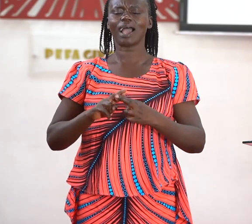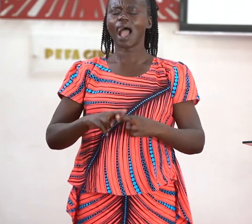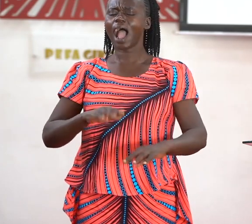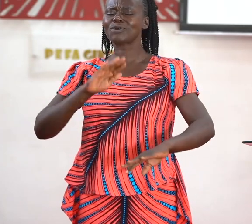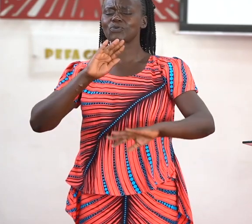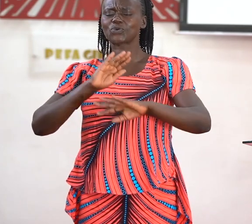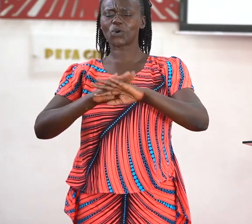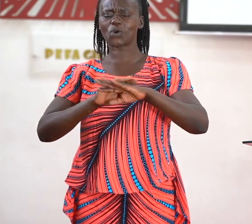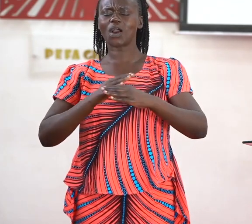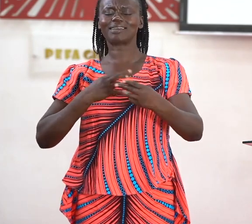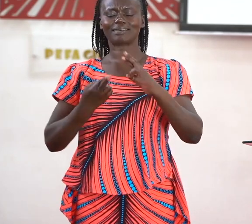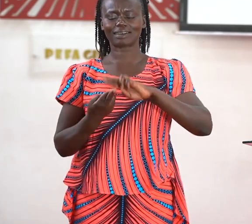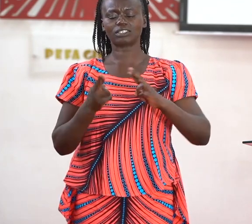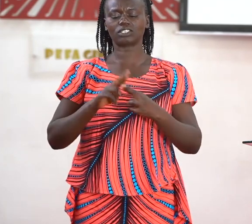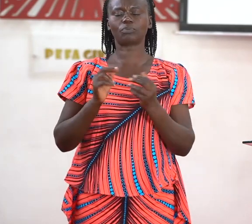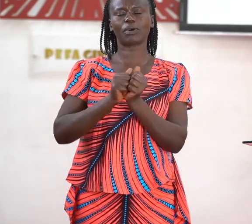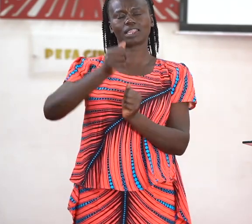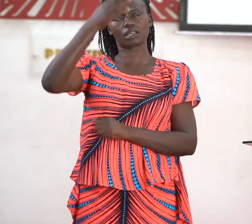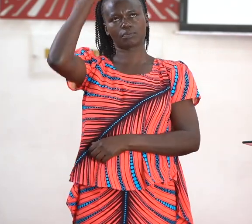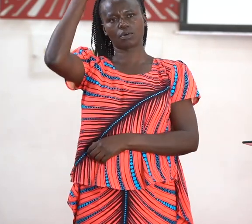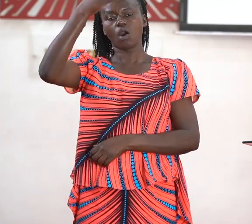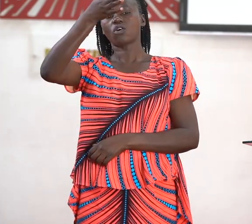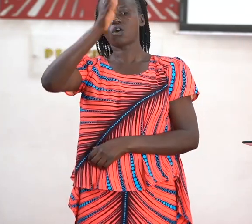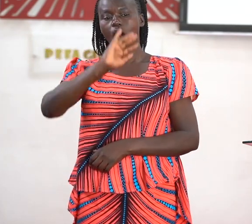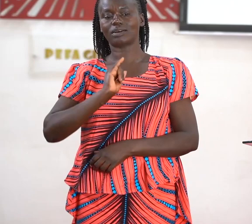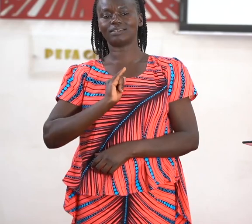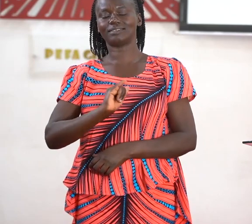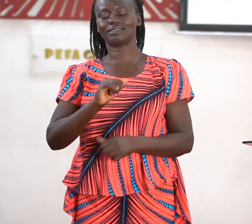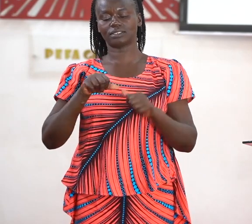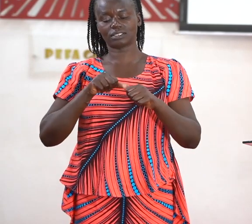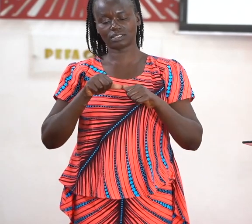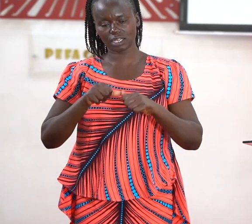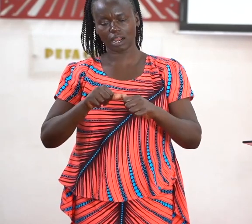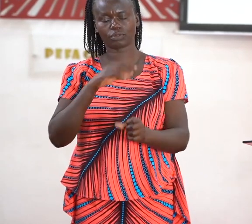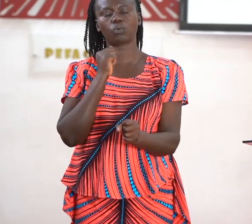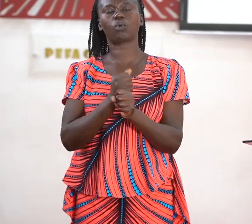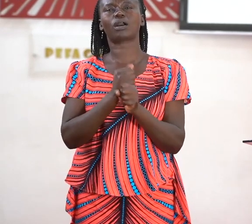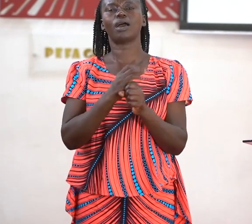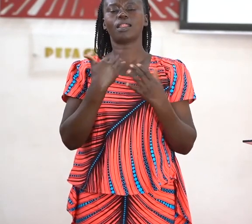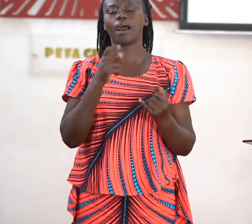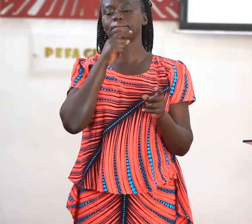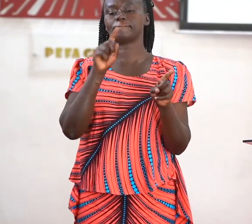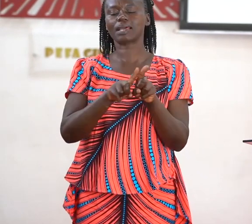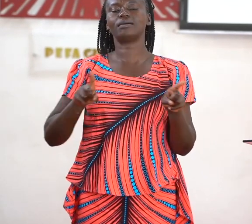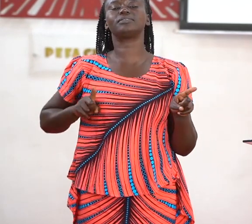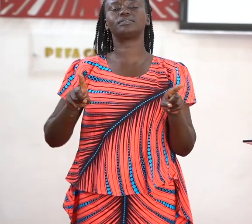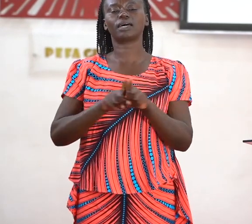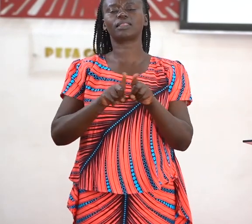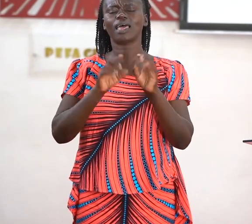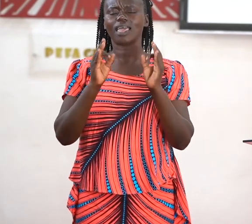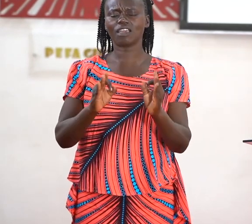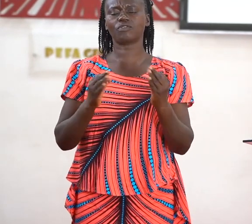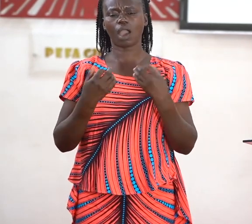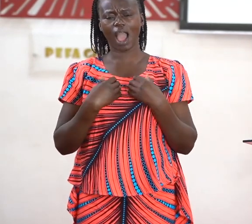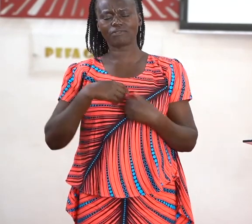relationship with him. God is still at work. And so, my brother and my sister, if you have